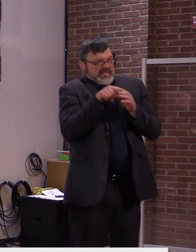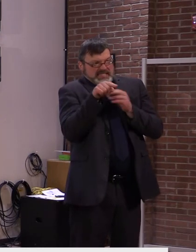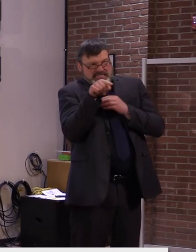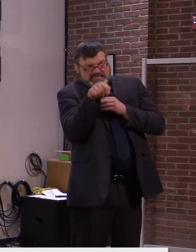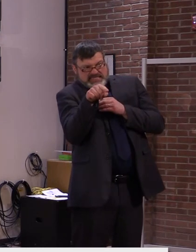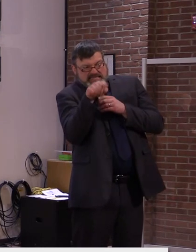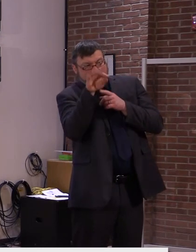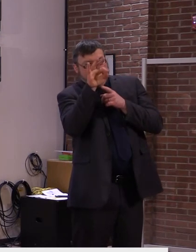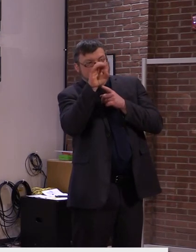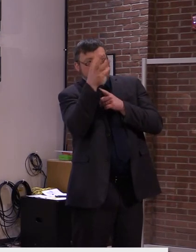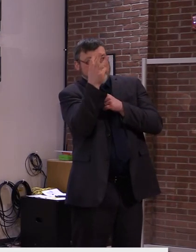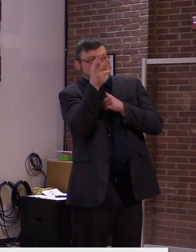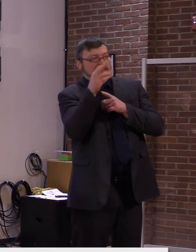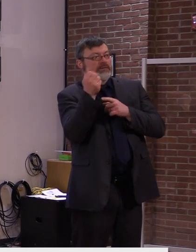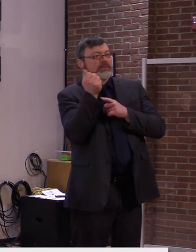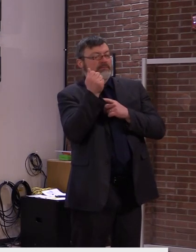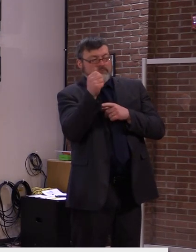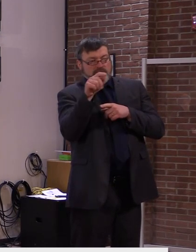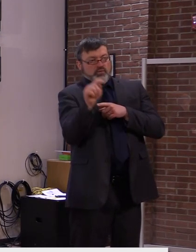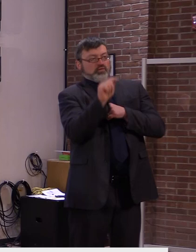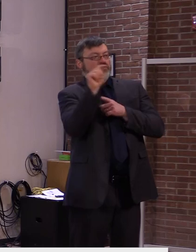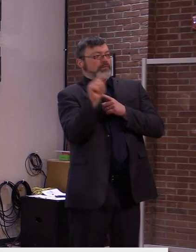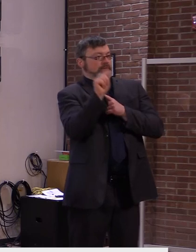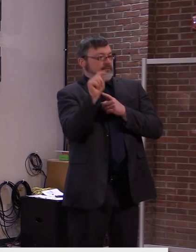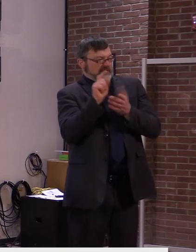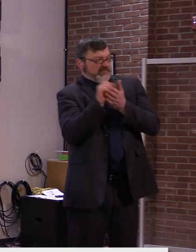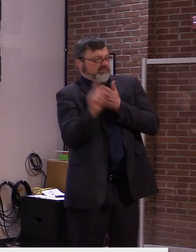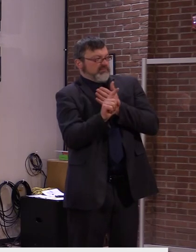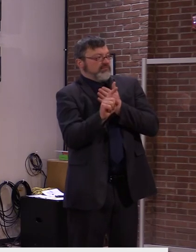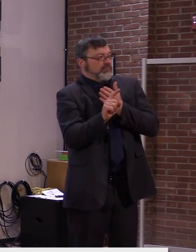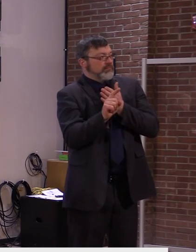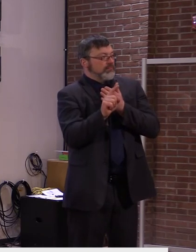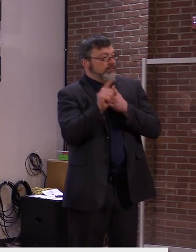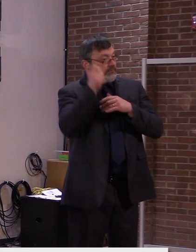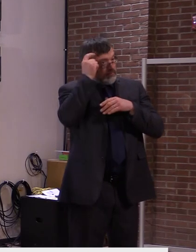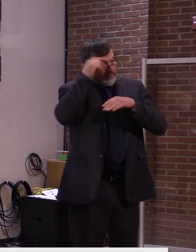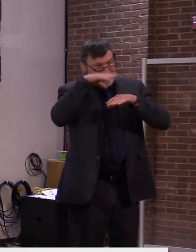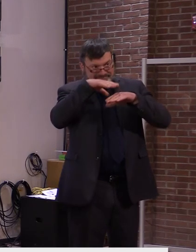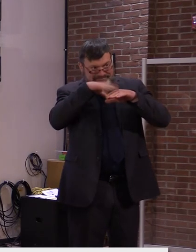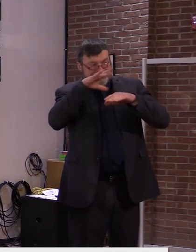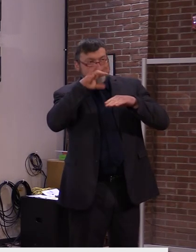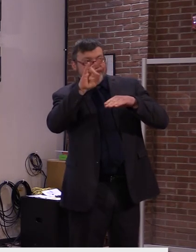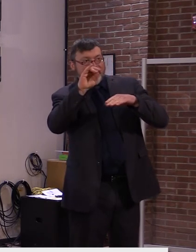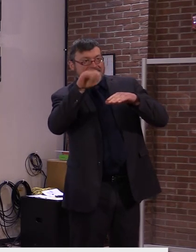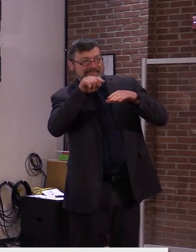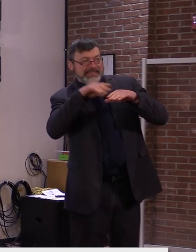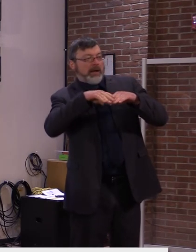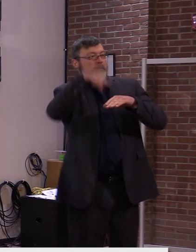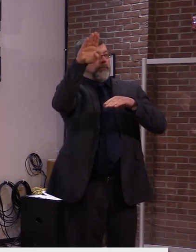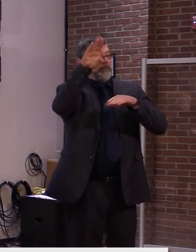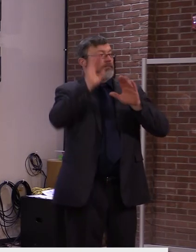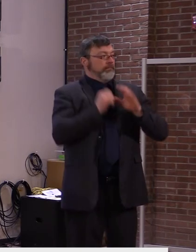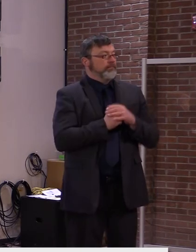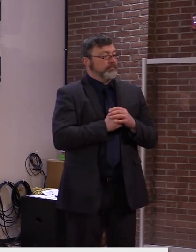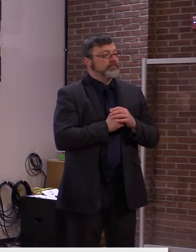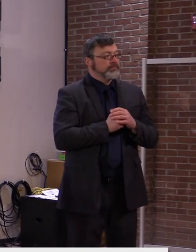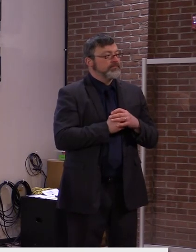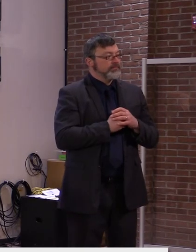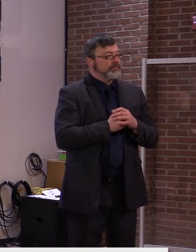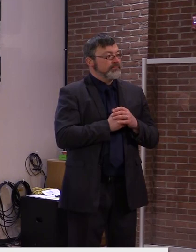be able to register to receive their COVID-19 vaccination. Registration for this group will begin